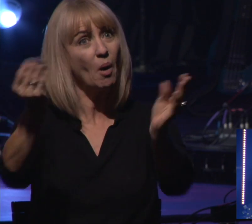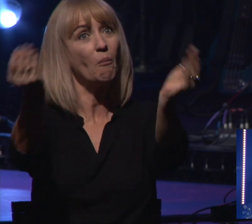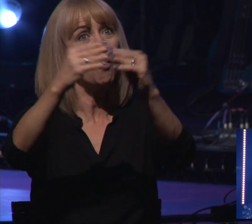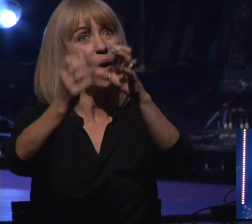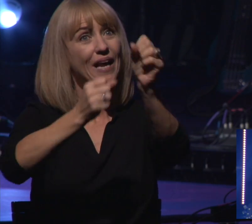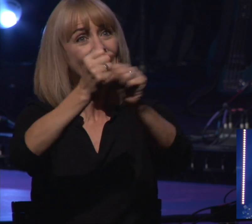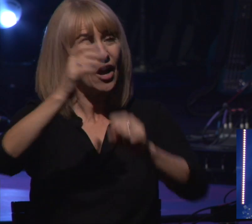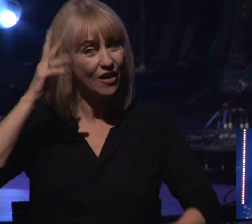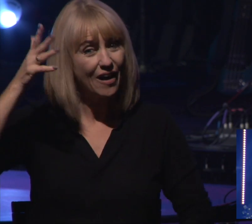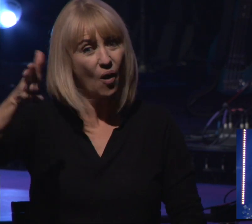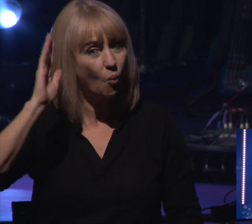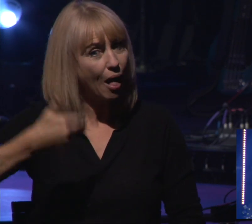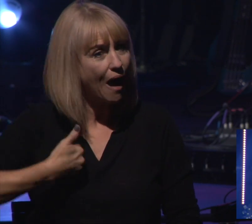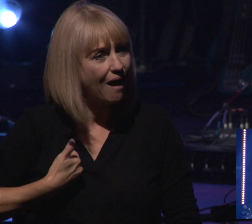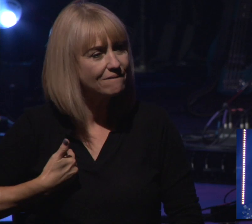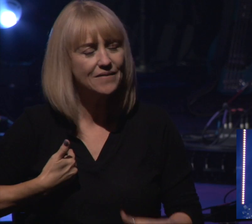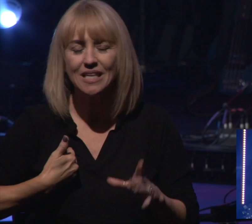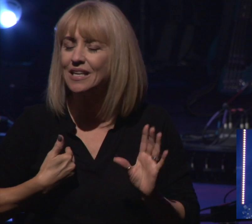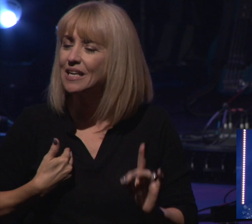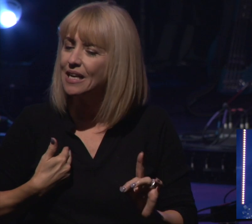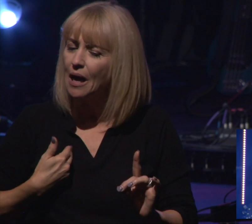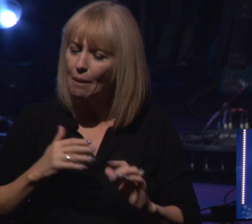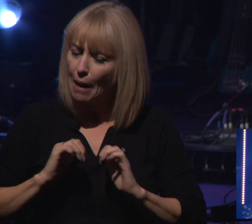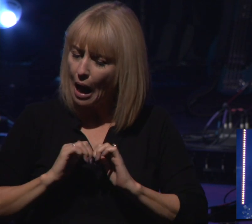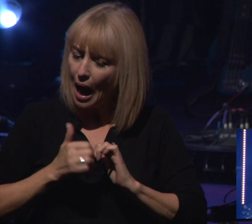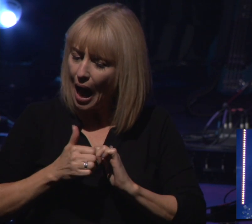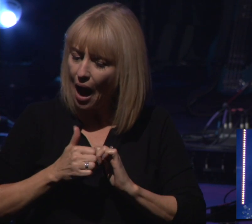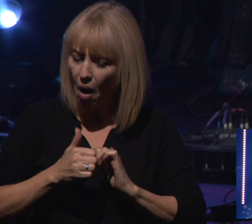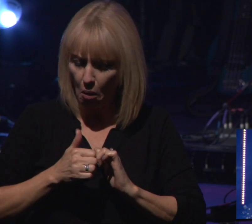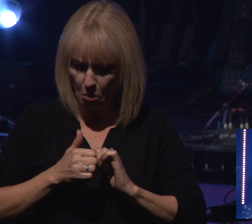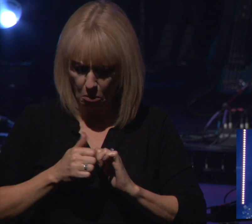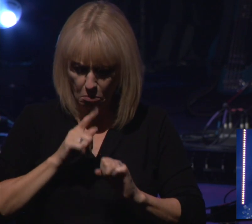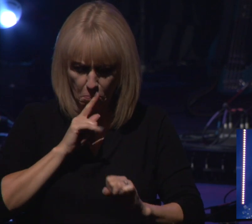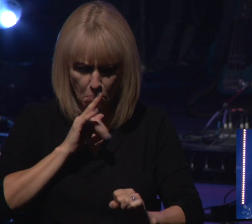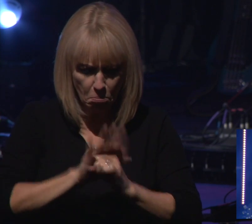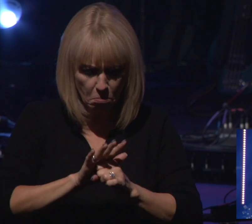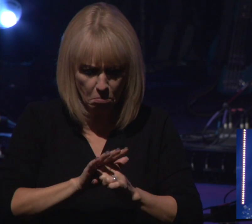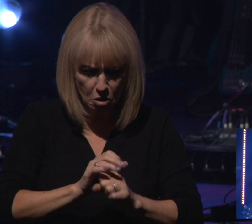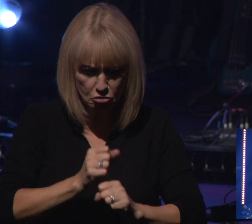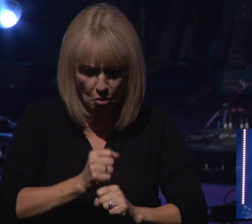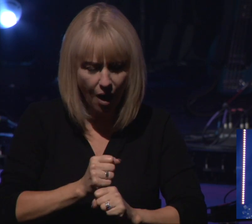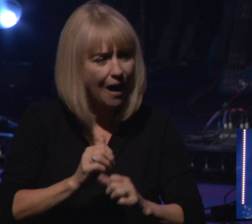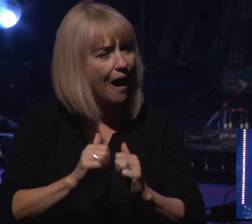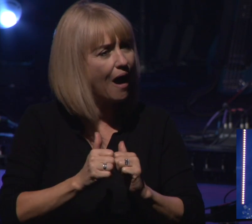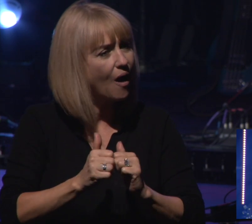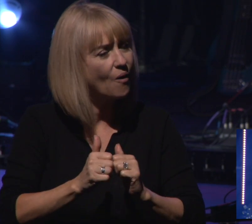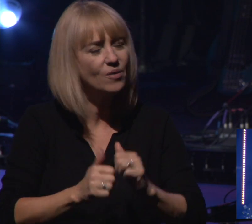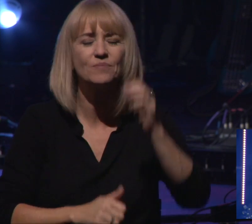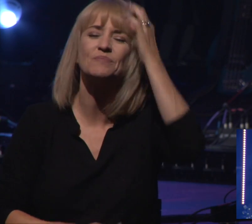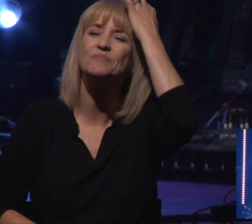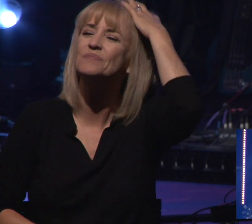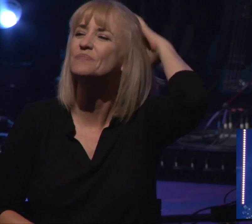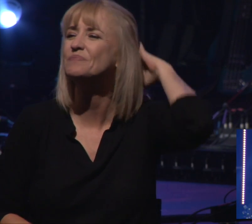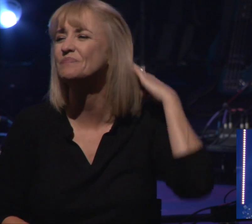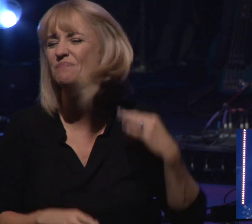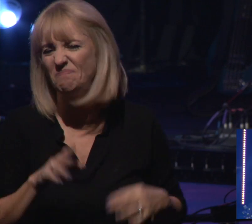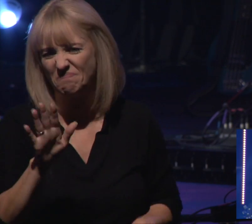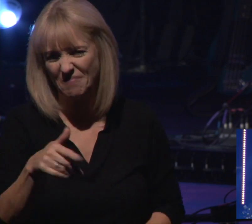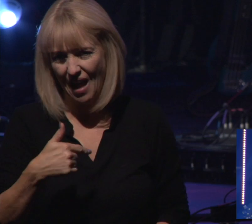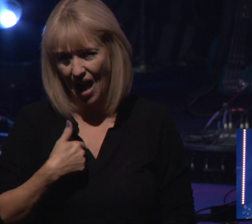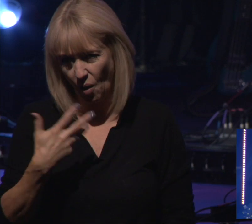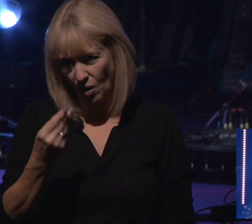go. Hopefully there'll be a lot more years to go. But how do you make a commitment that stands sure and solid? Now I want to